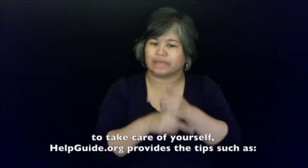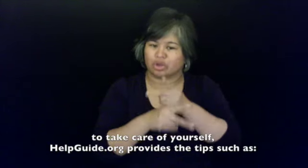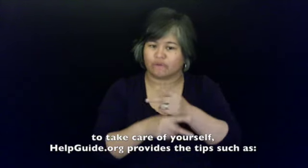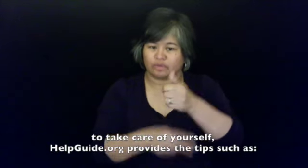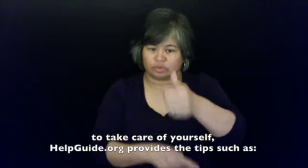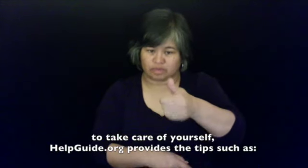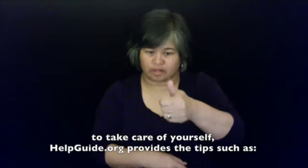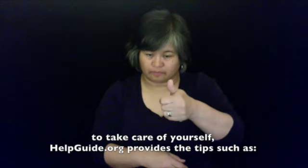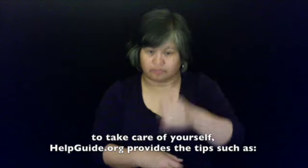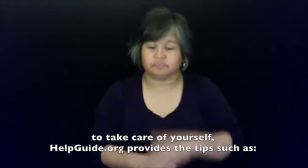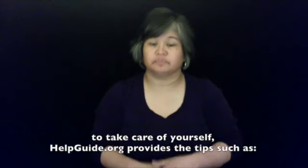to take care of yourself,